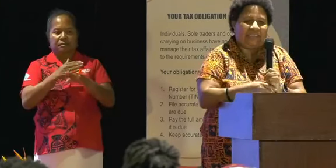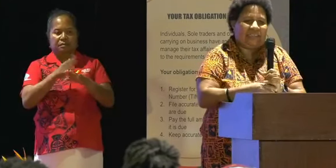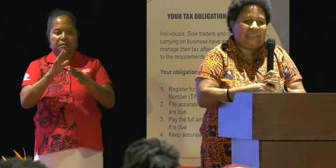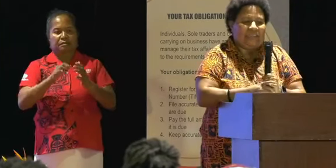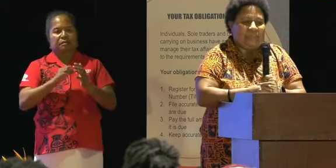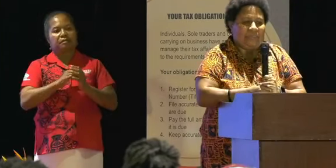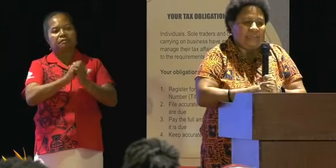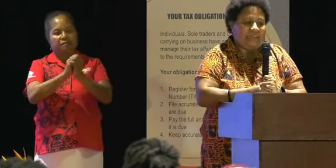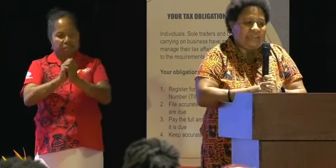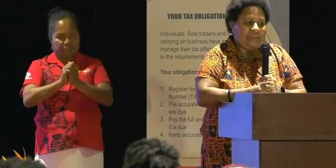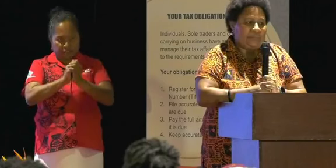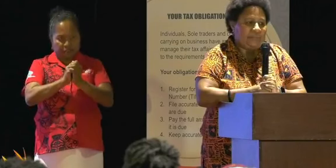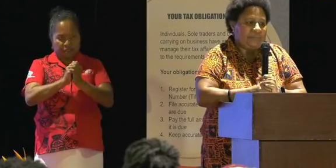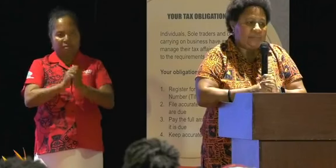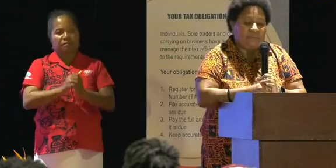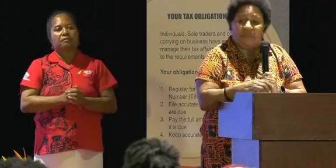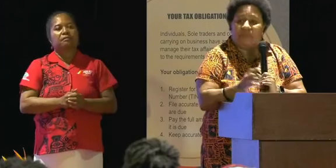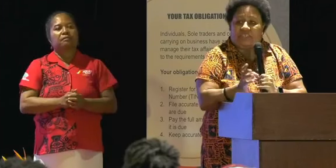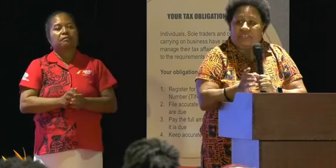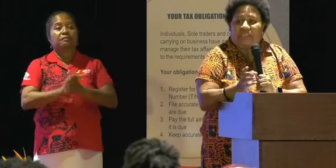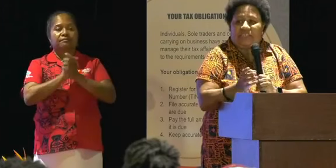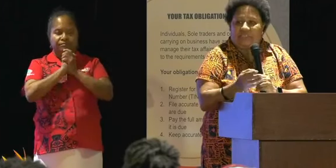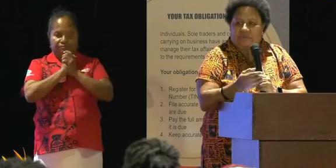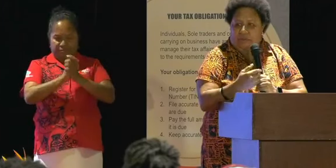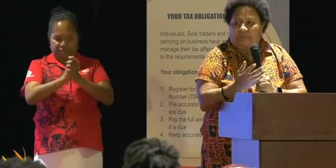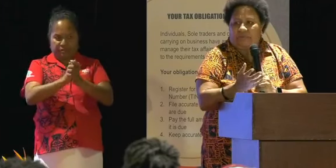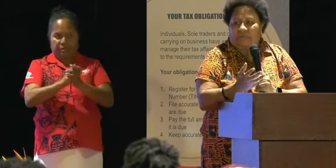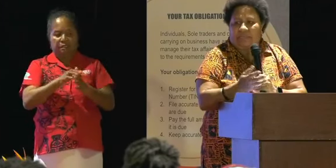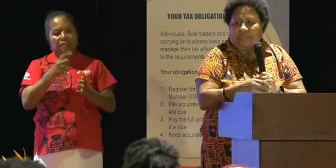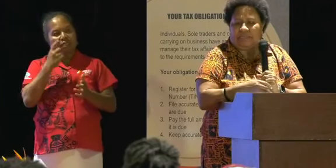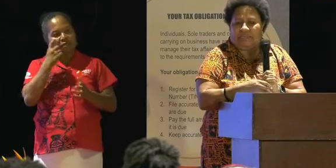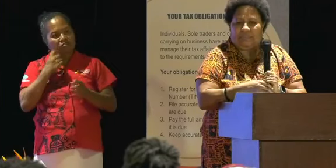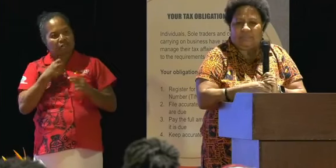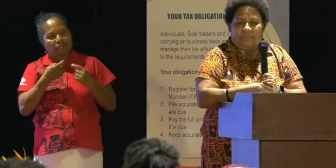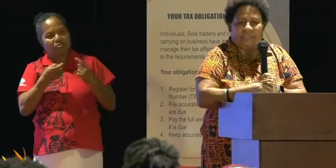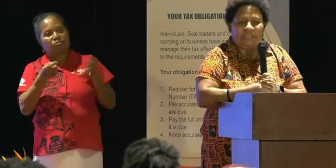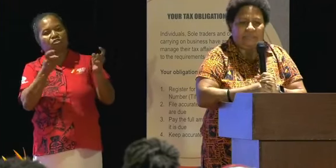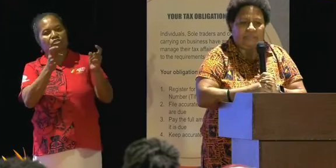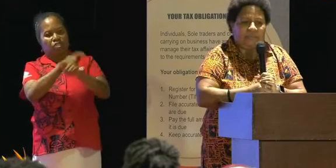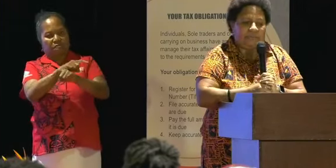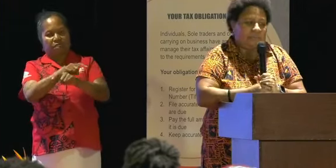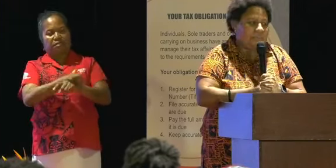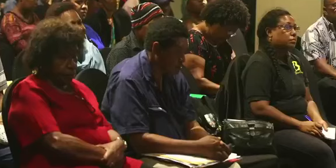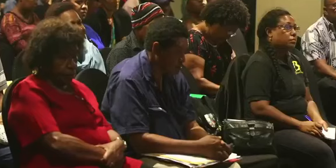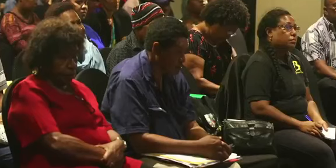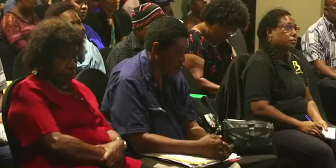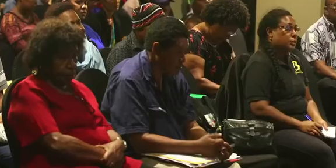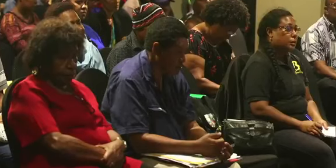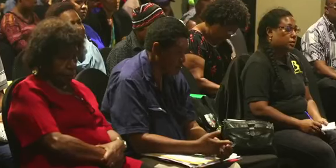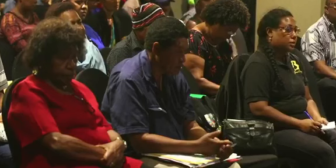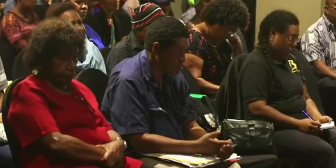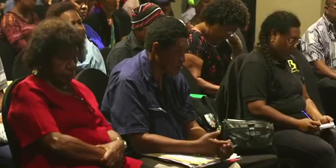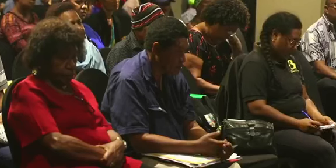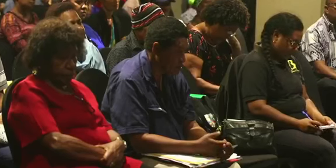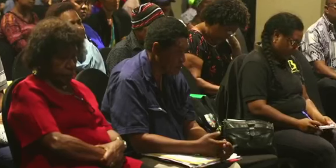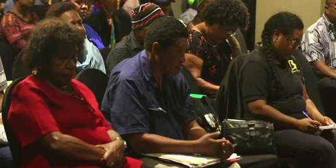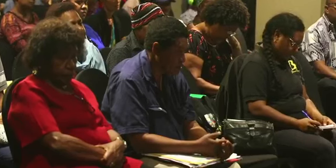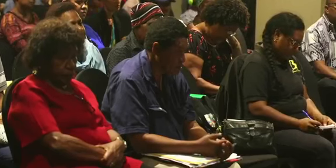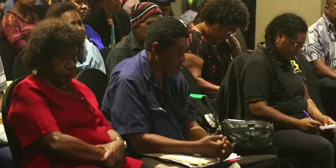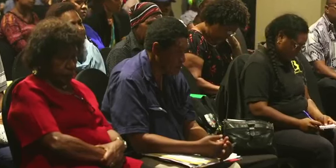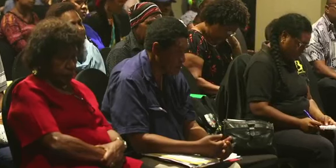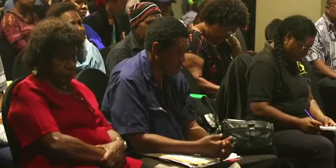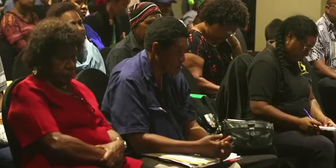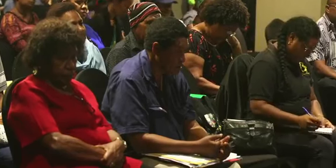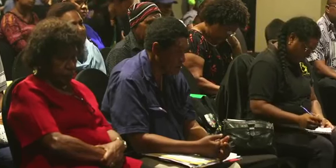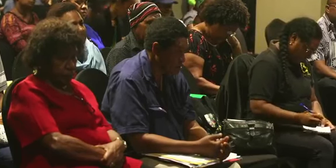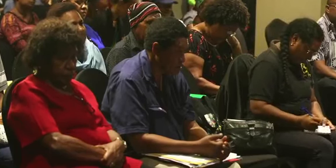IRC. But we're trying to change that and go out and be present among the community, carry out plenty